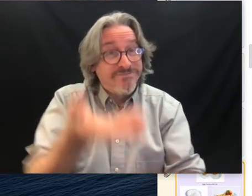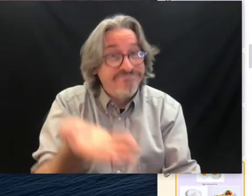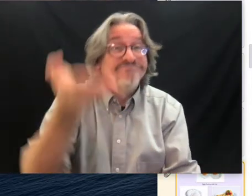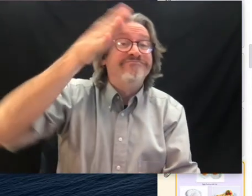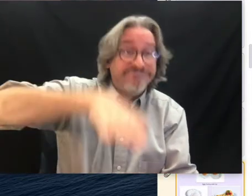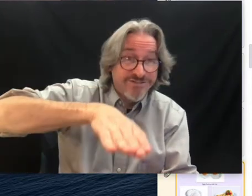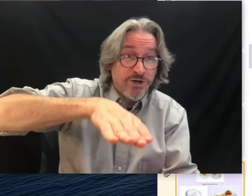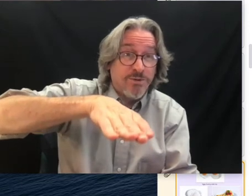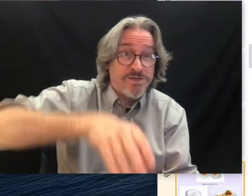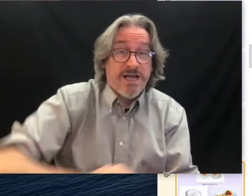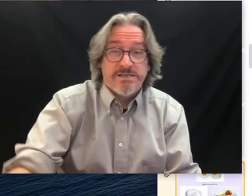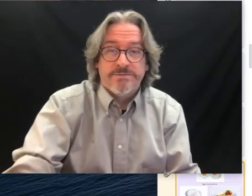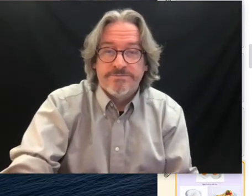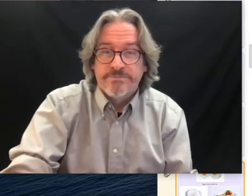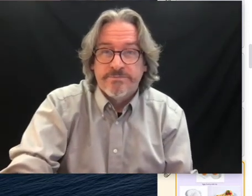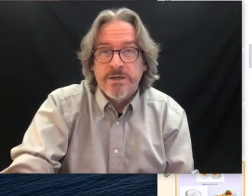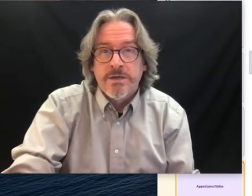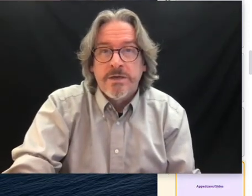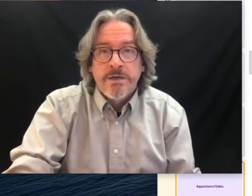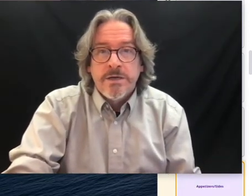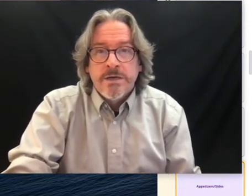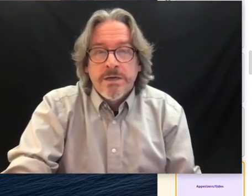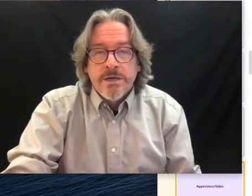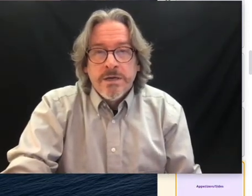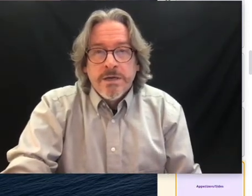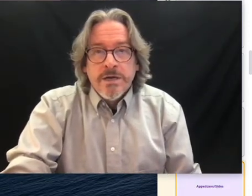eggs, cook both sides.